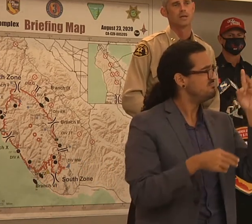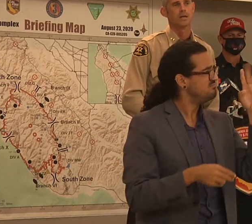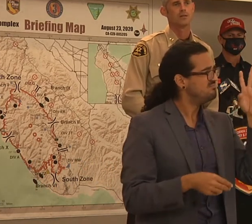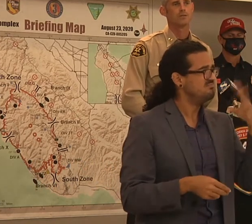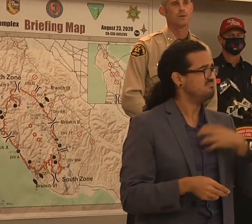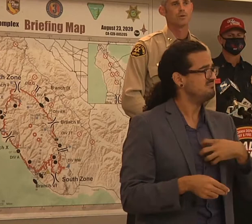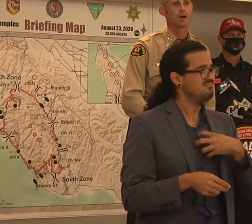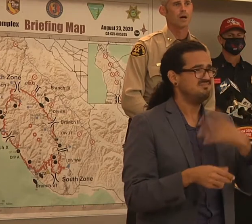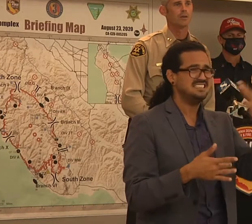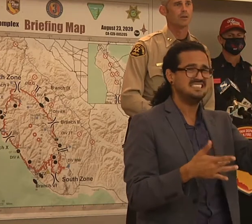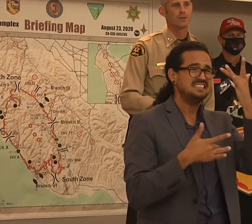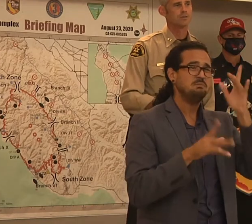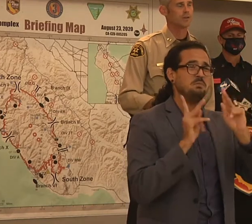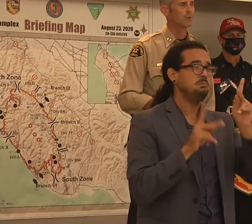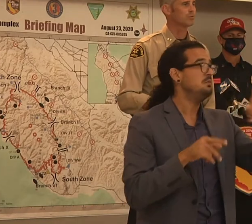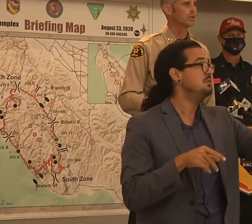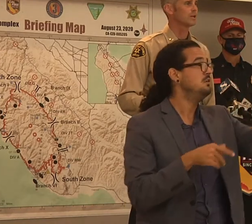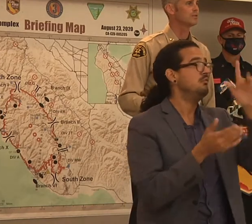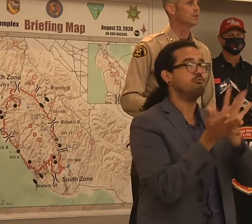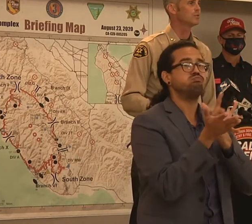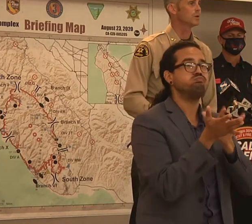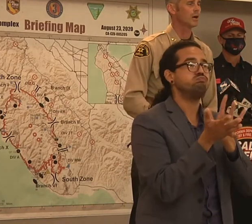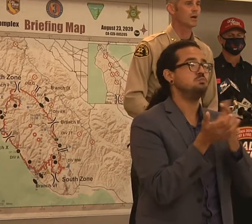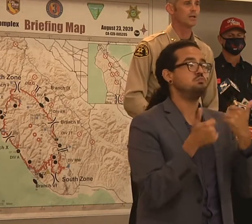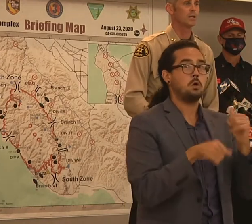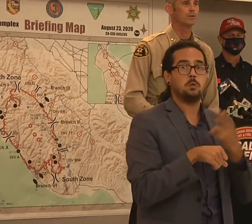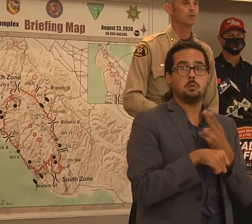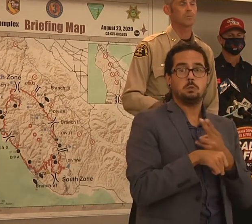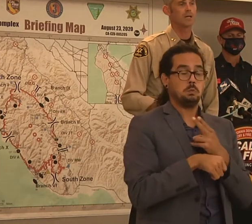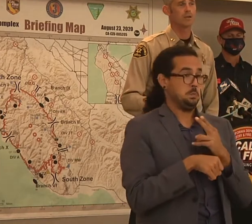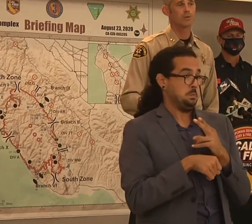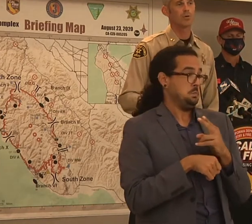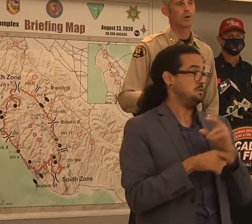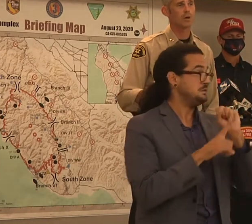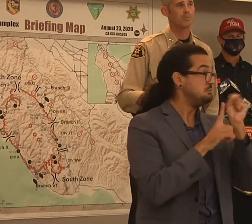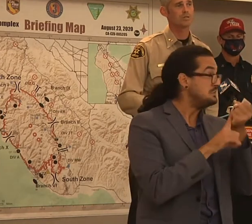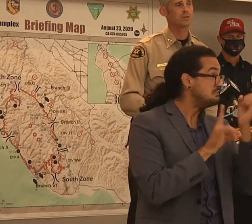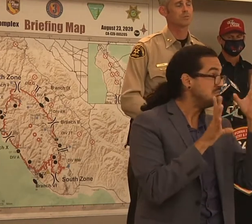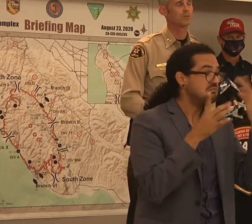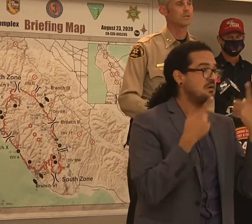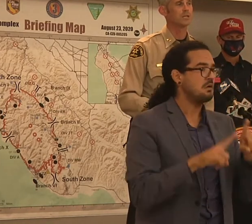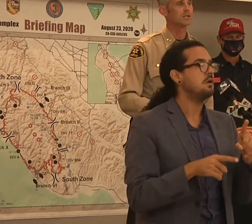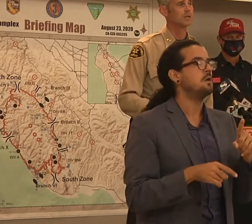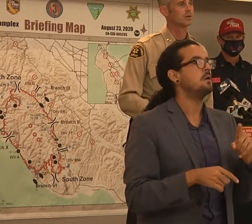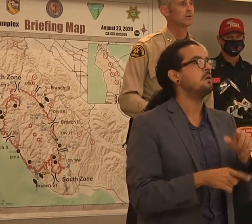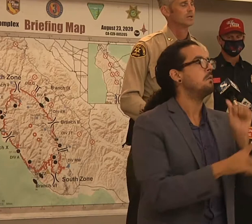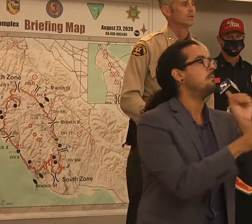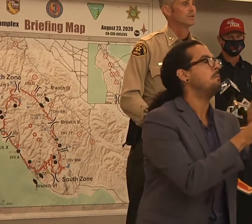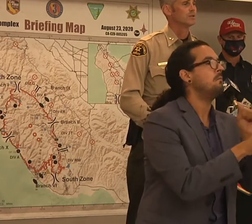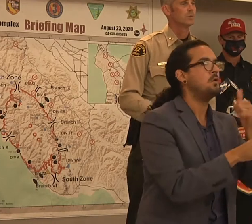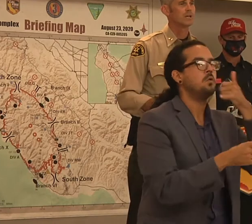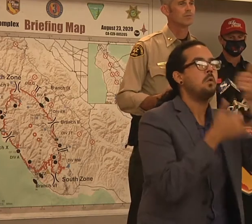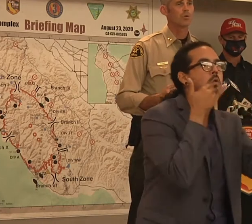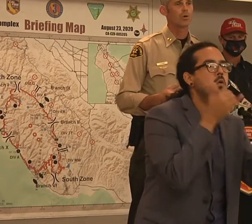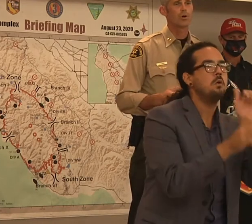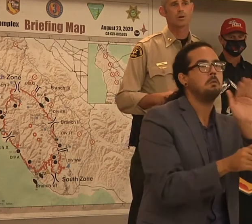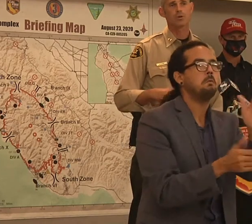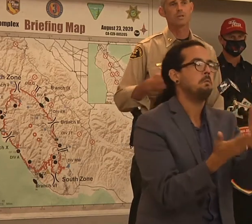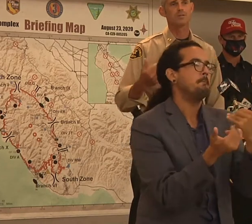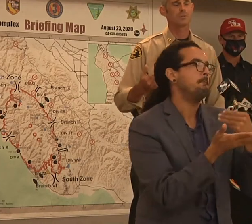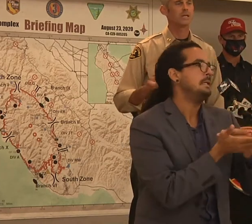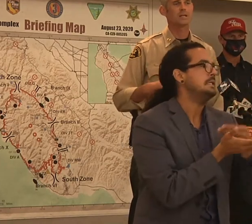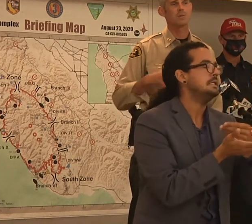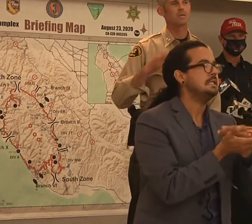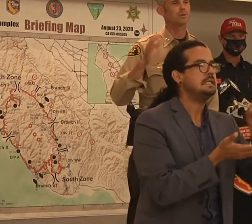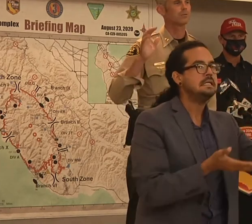evacuated. And so these scams are going to continue. And so you might get a phone call. I mentioned it this morning if you didn't hear. But you may get a phone call. It